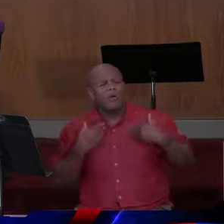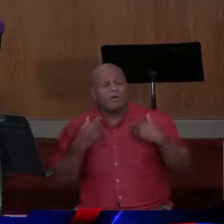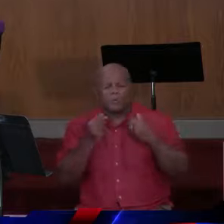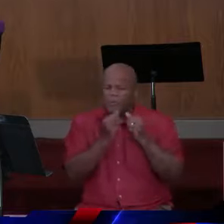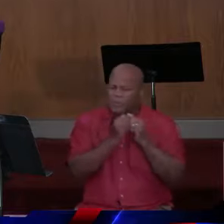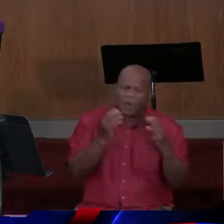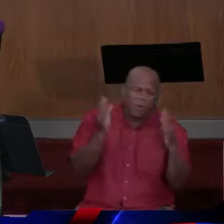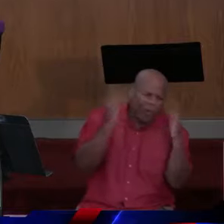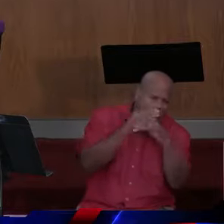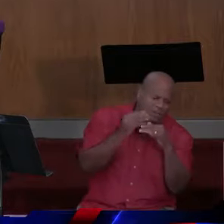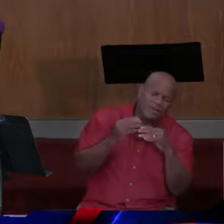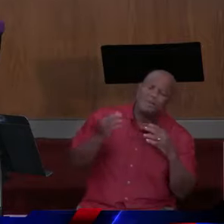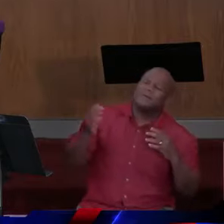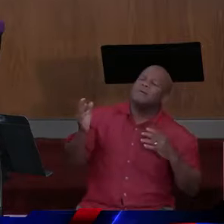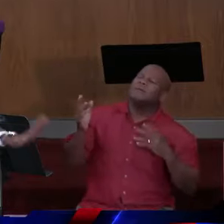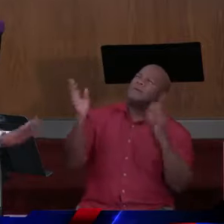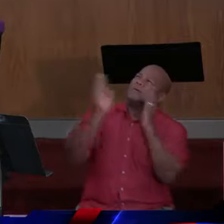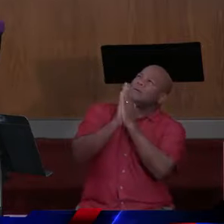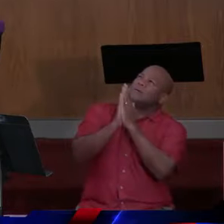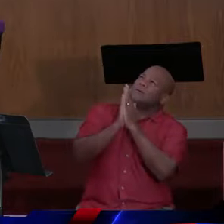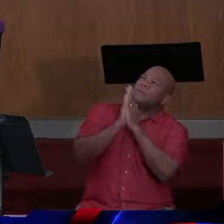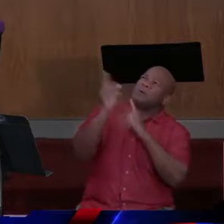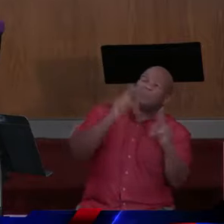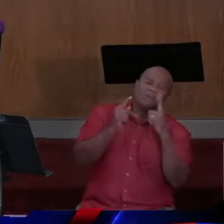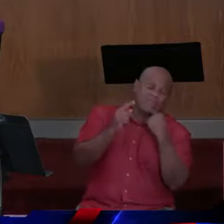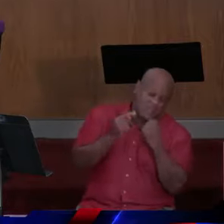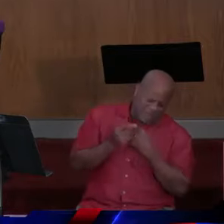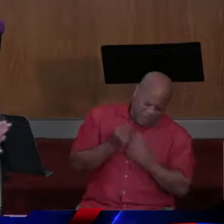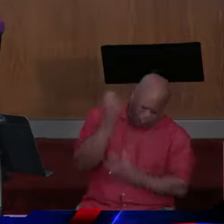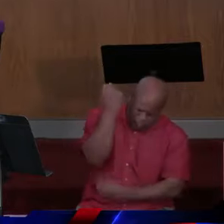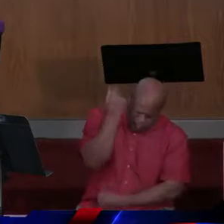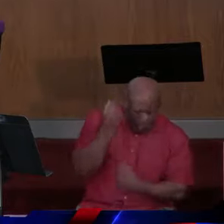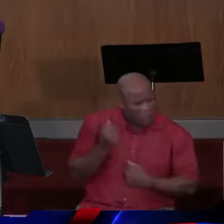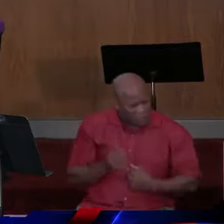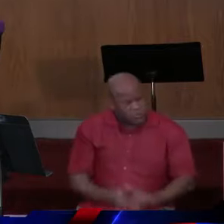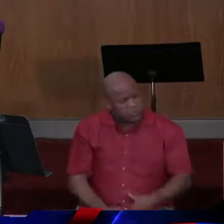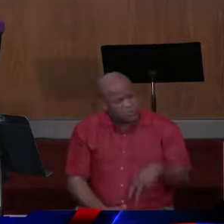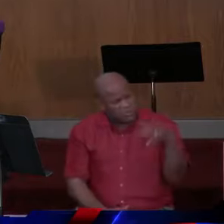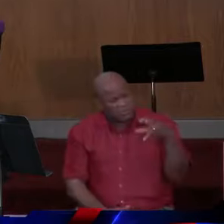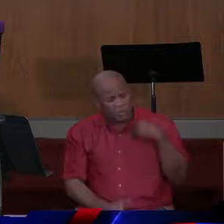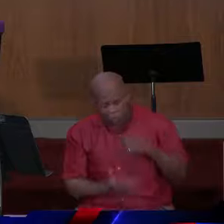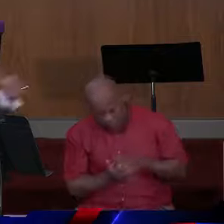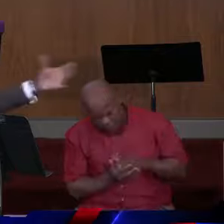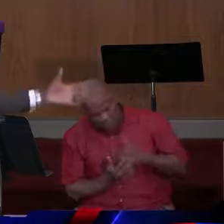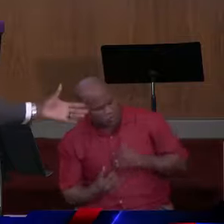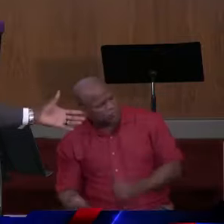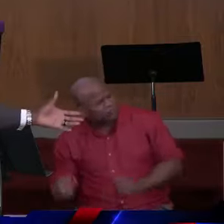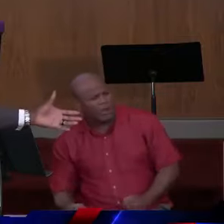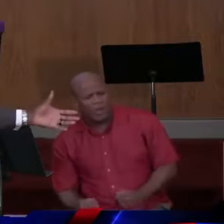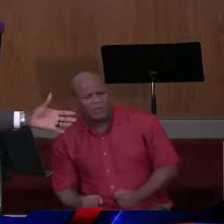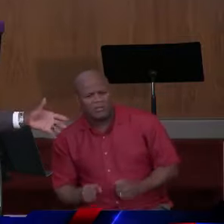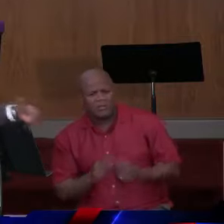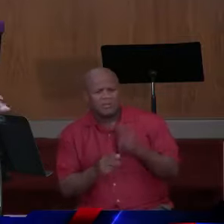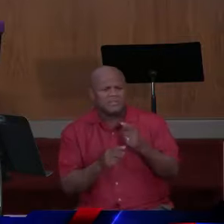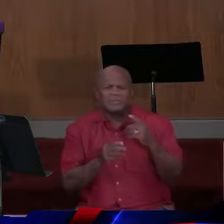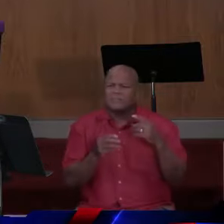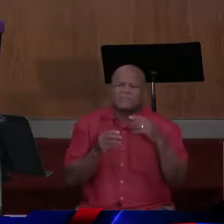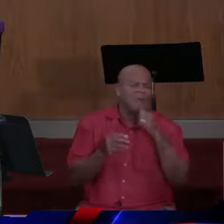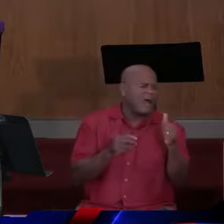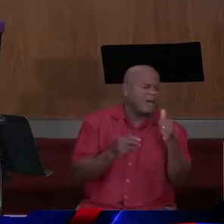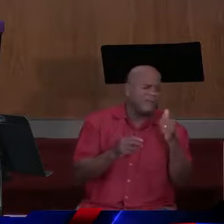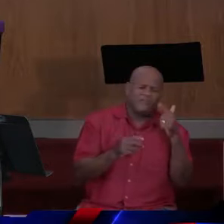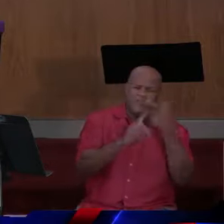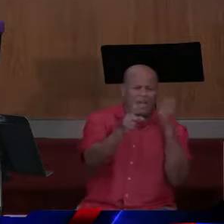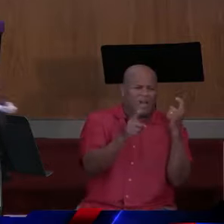help in helplessness. Let the poor say I'm rich. Let the weak say I'm strong. Not out of a naivete, not